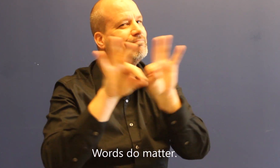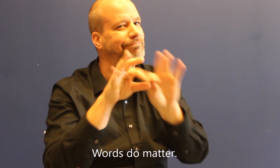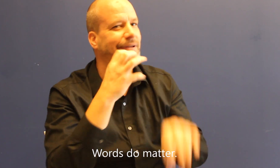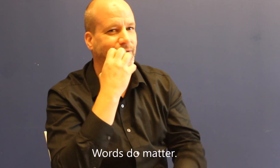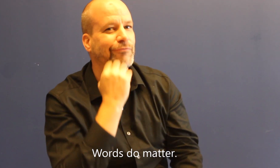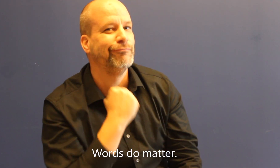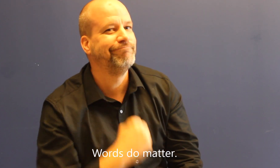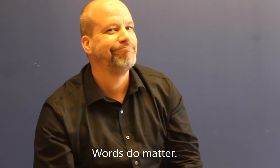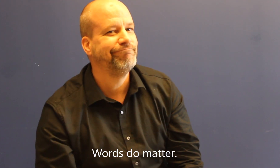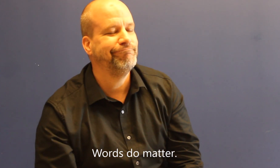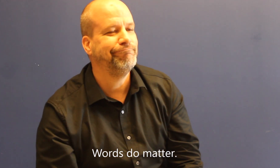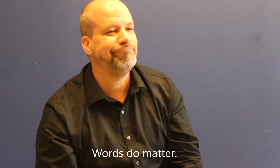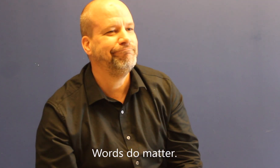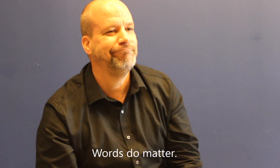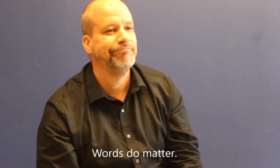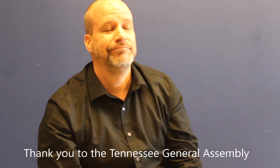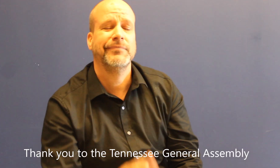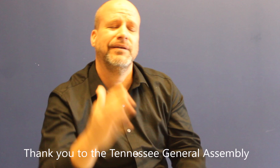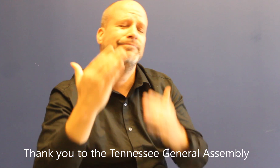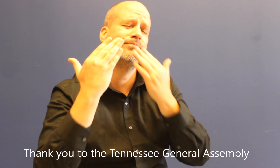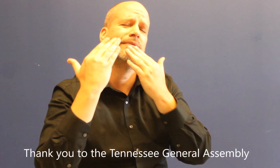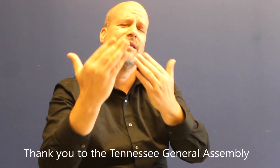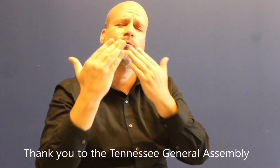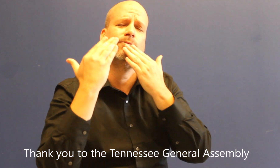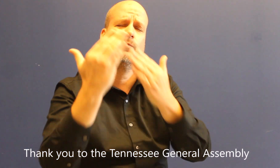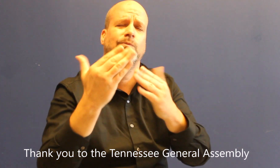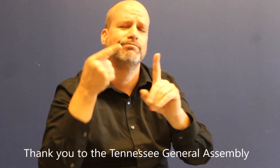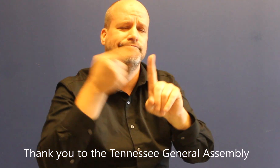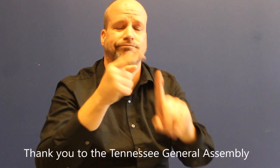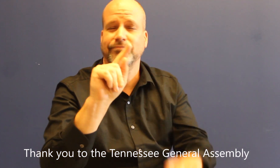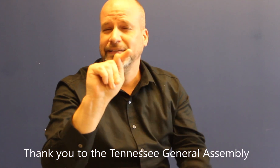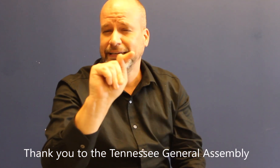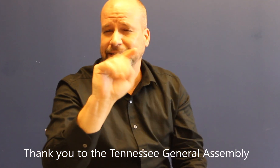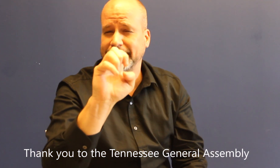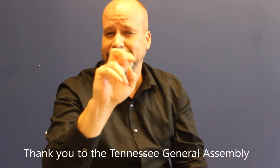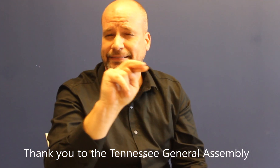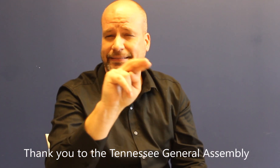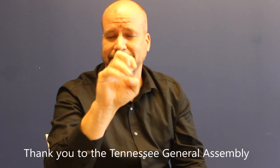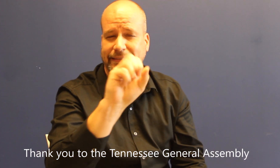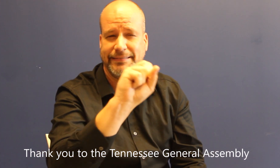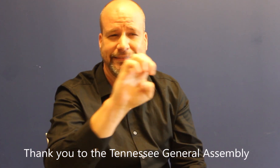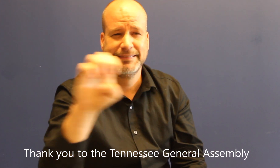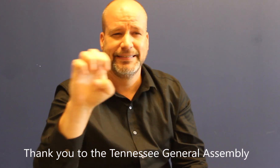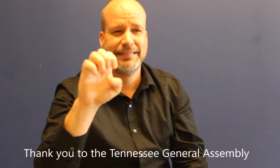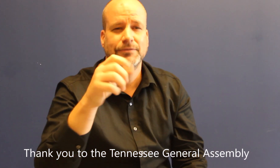Words do matter. Words Thank you to the Tennessee General Assembly.